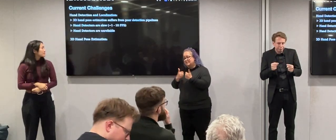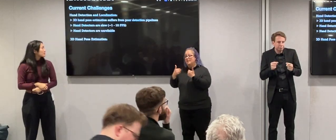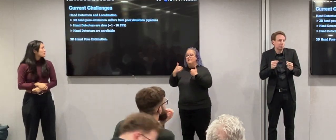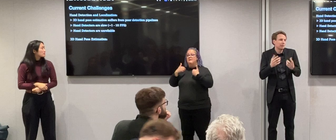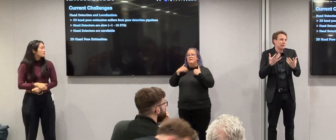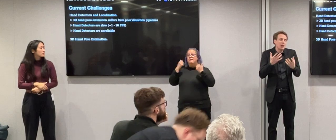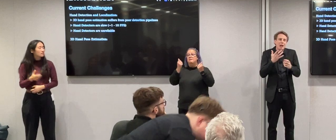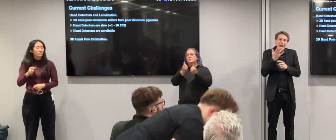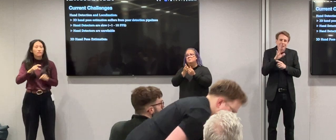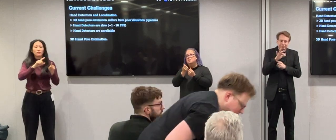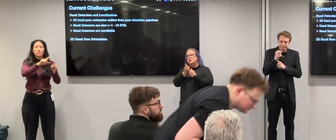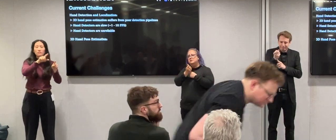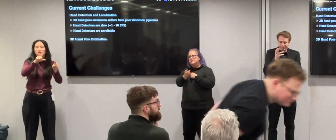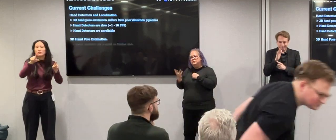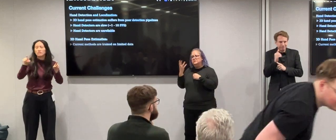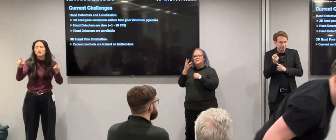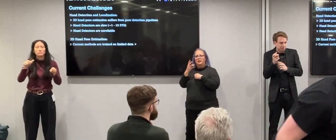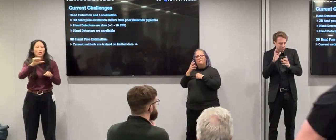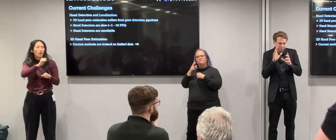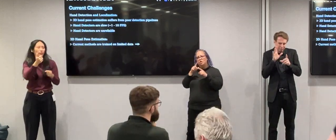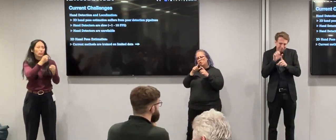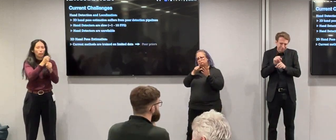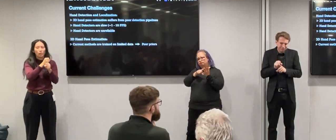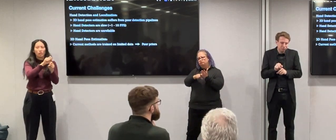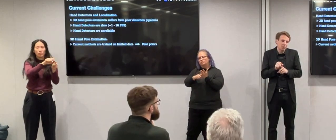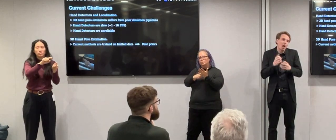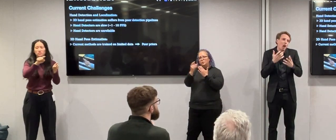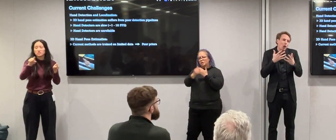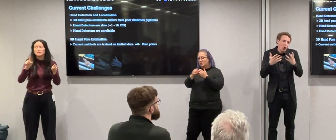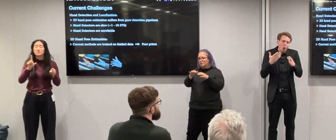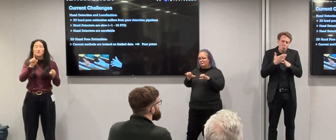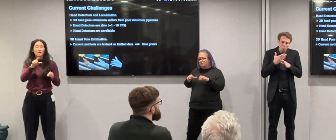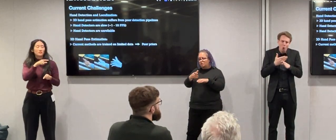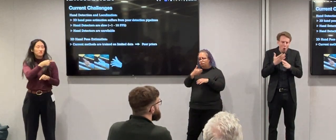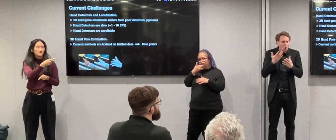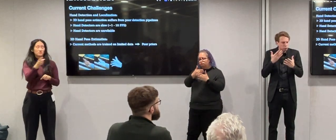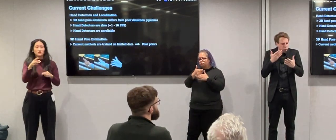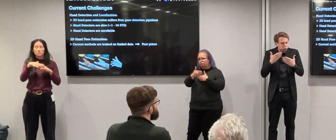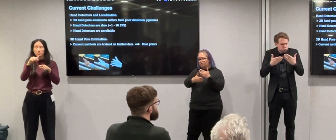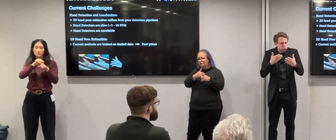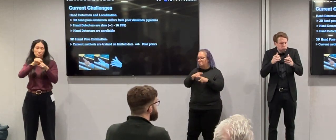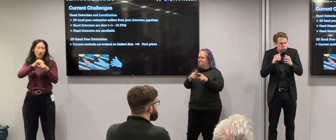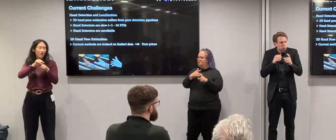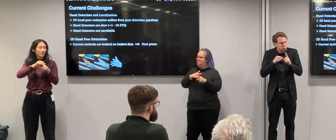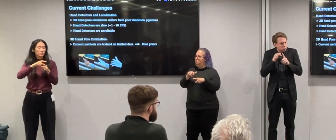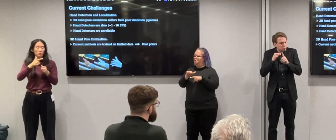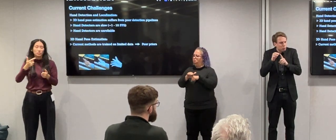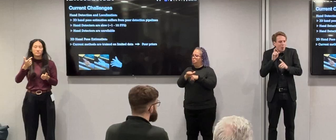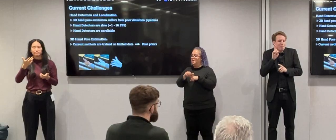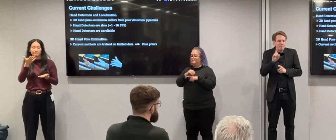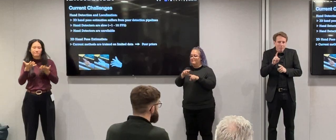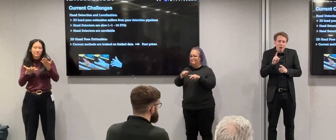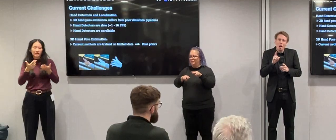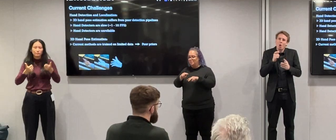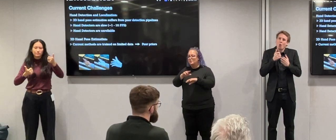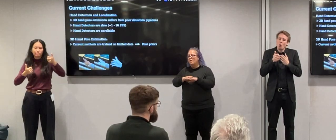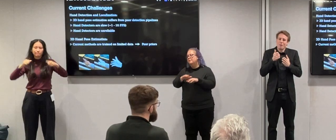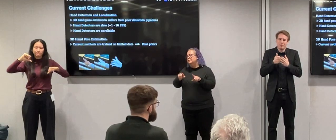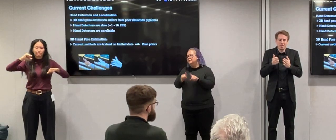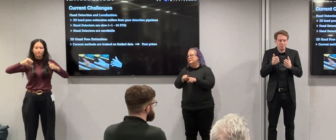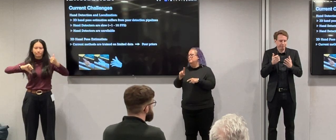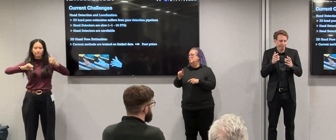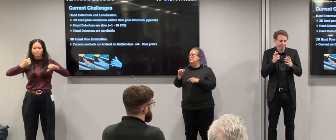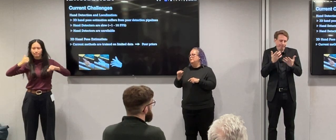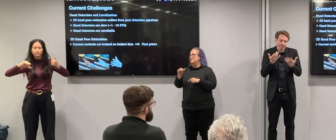done great progress, but still they are usually trained and evaluated in the same dataset. So they have this similar